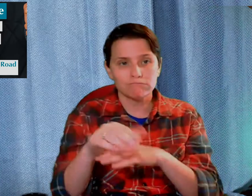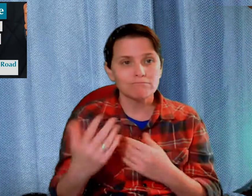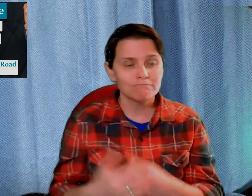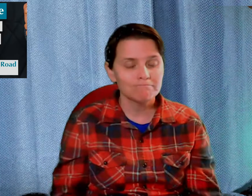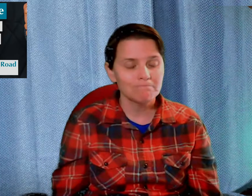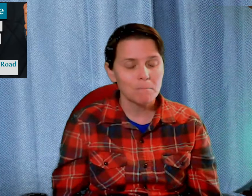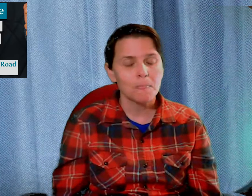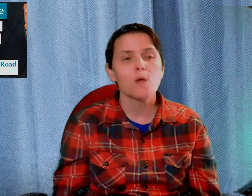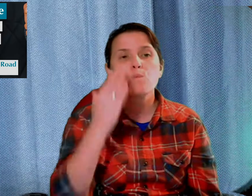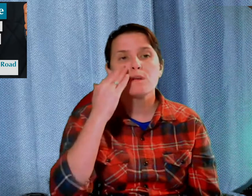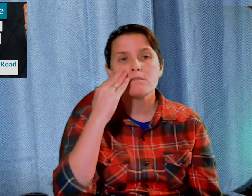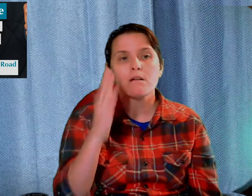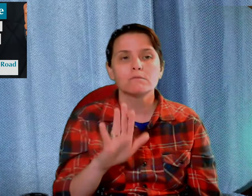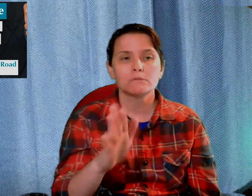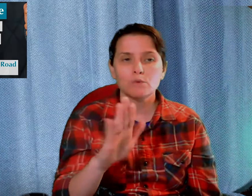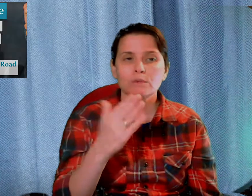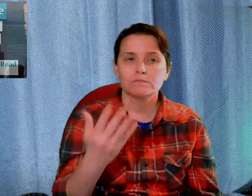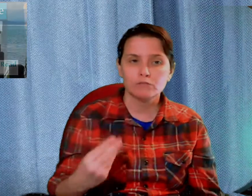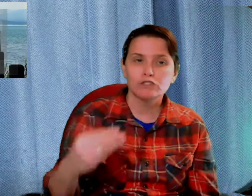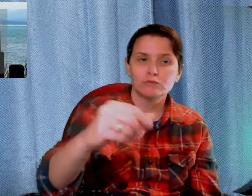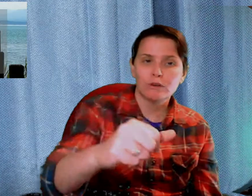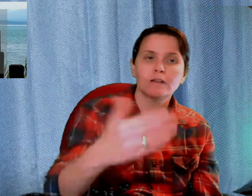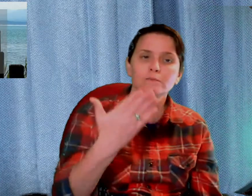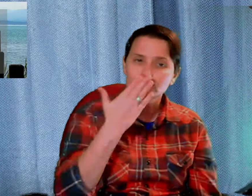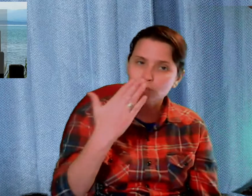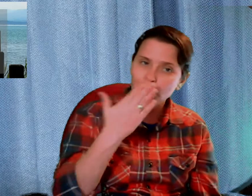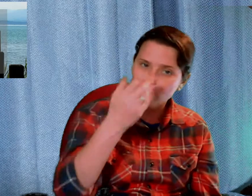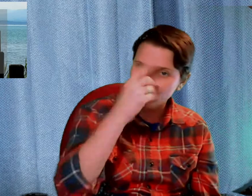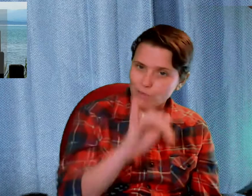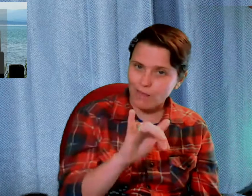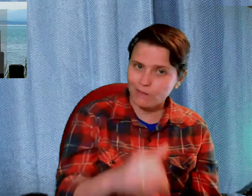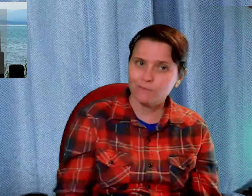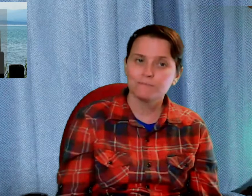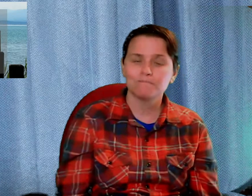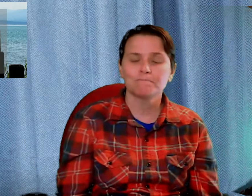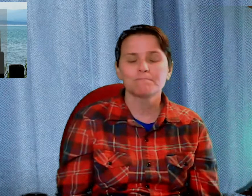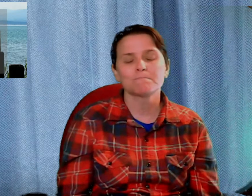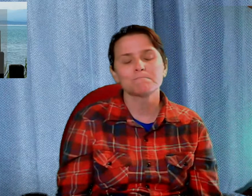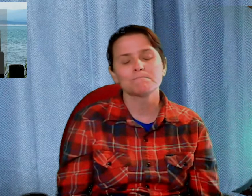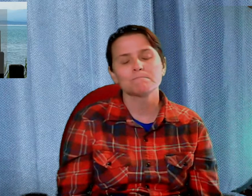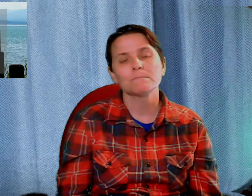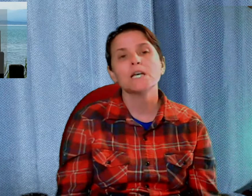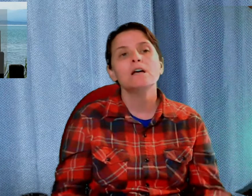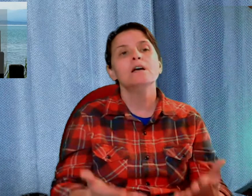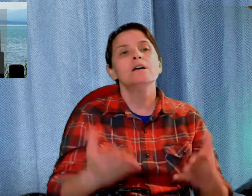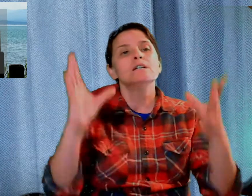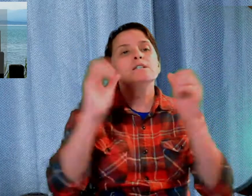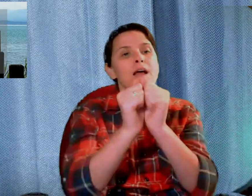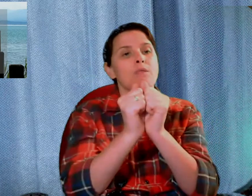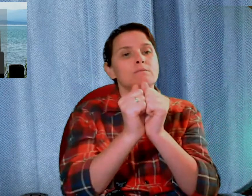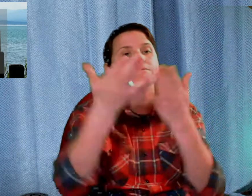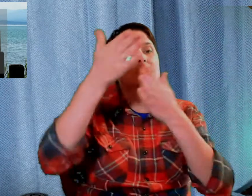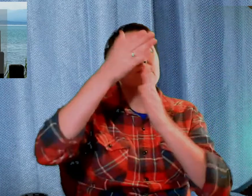tenfold. Let's speak our offering affirmation together. Divine love, through